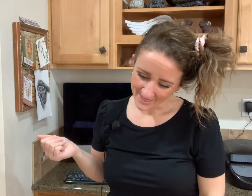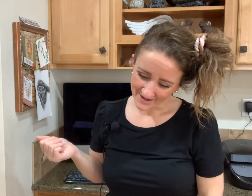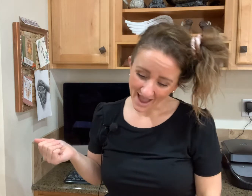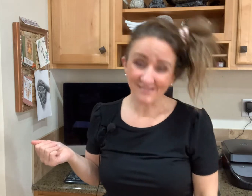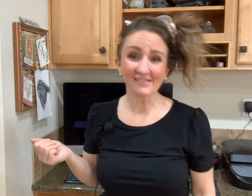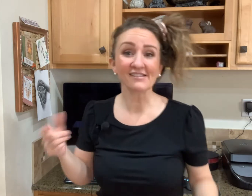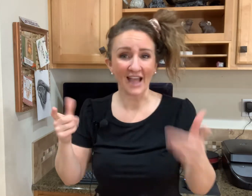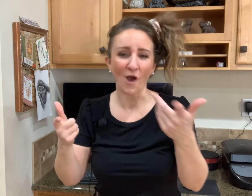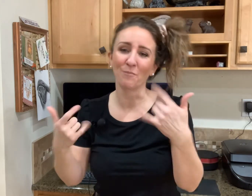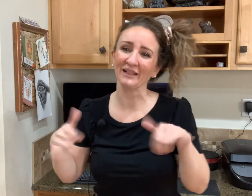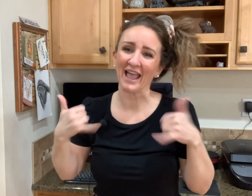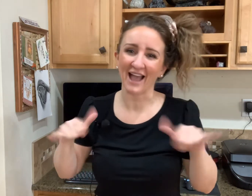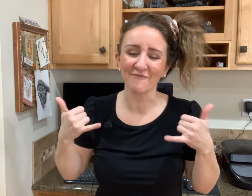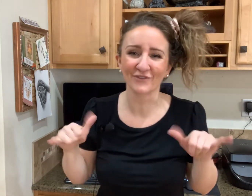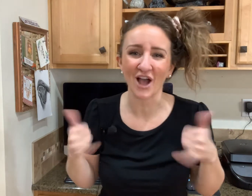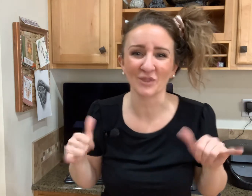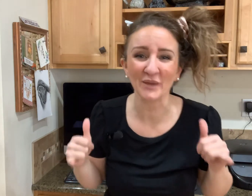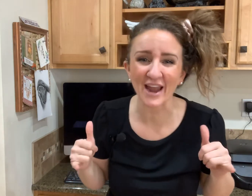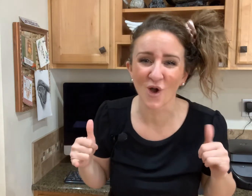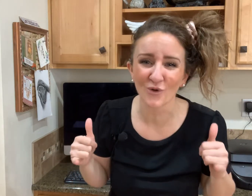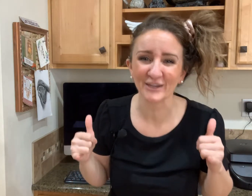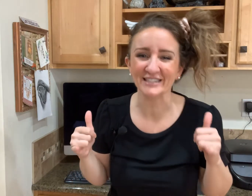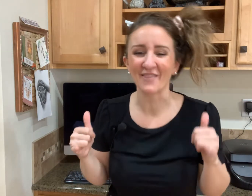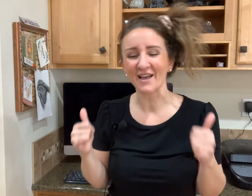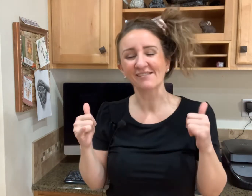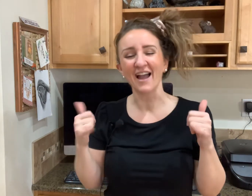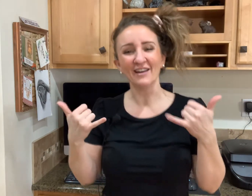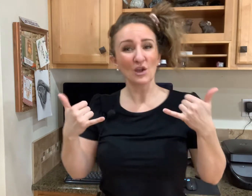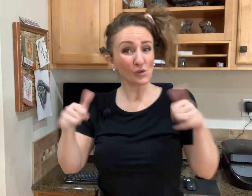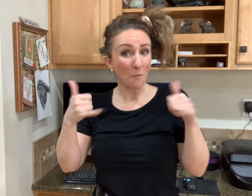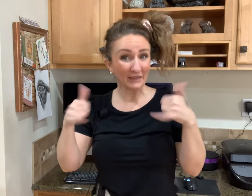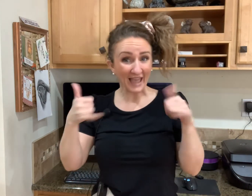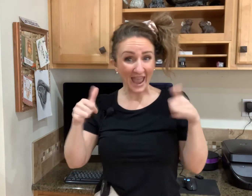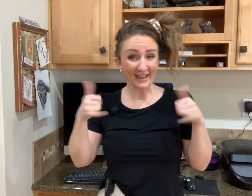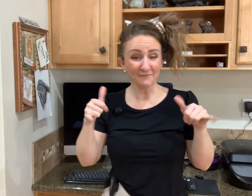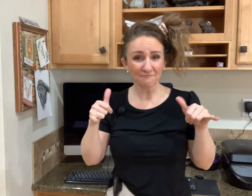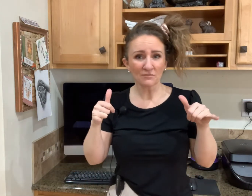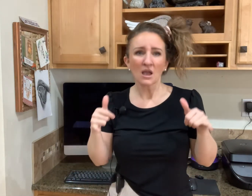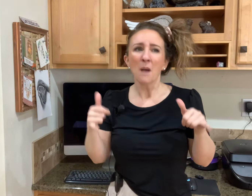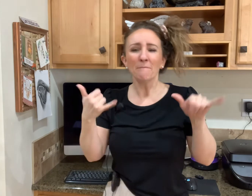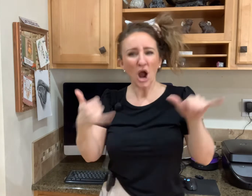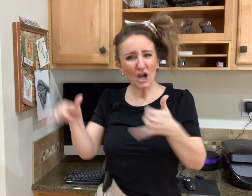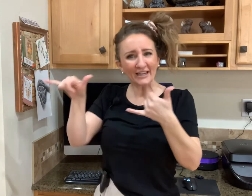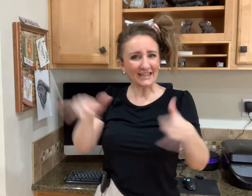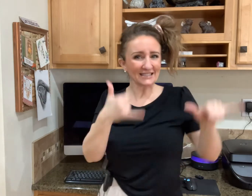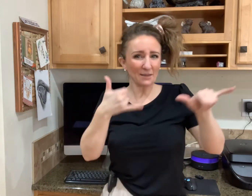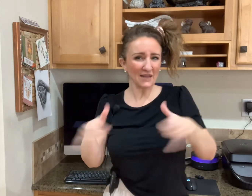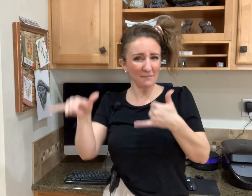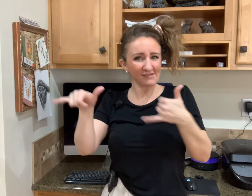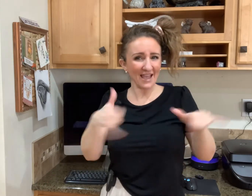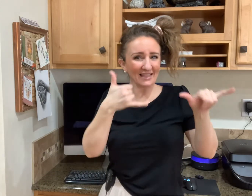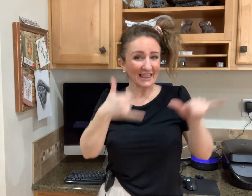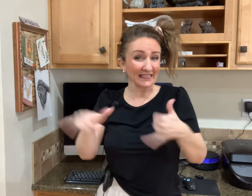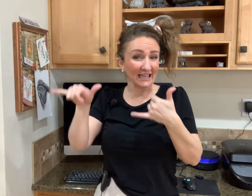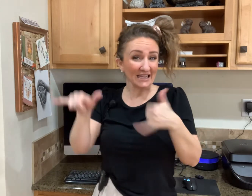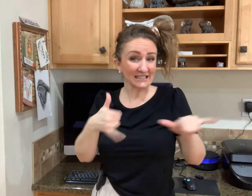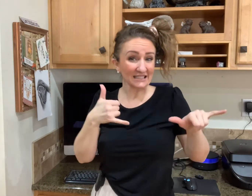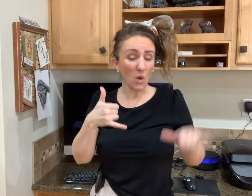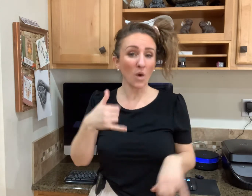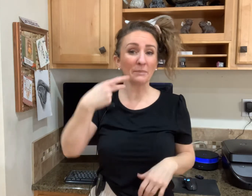Next is a sign, oh, play. I forgot that we hadn't already done that sign. So play. Party is sometimes signed like this, or people